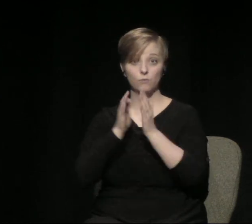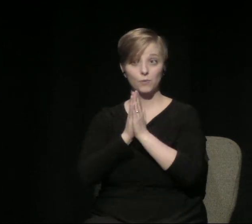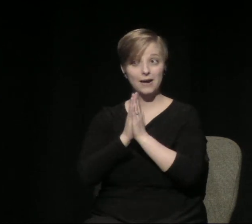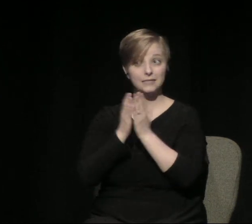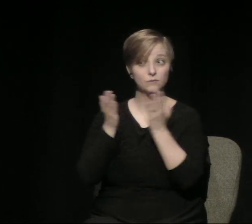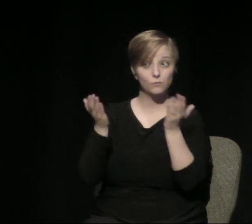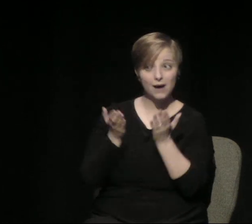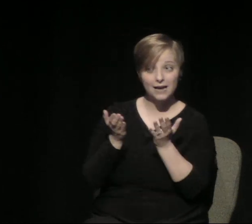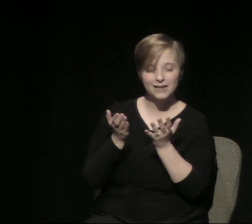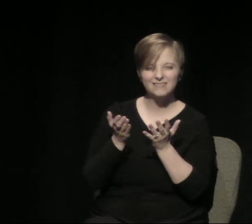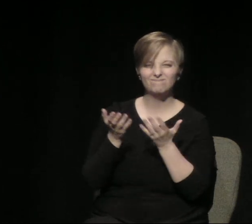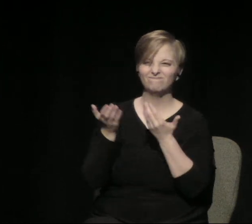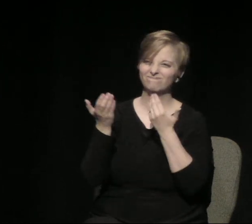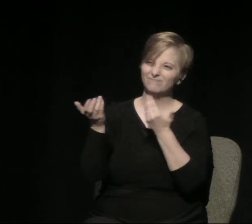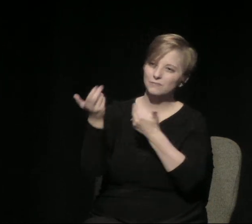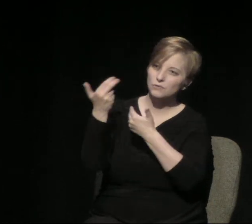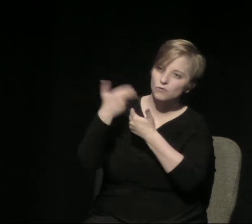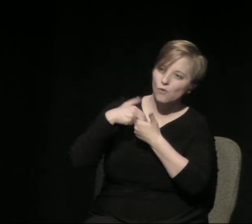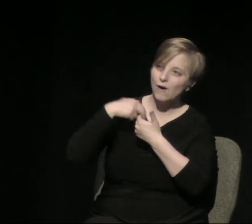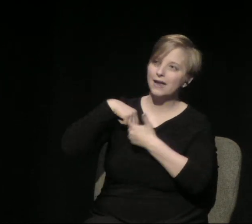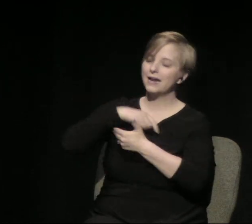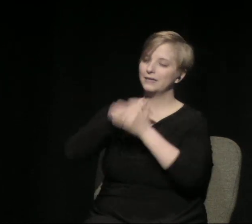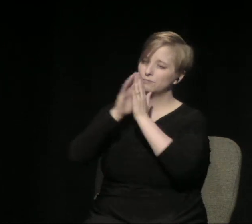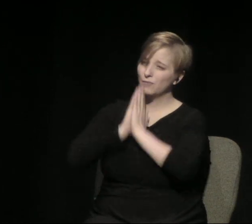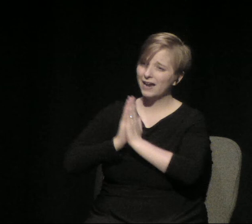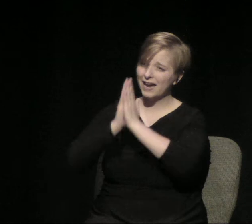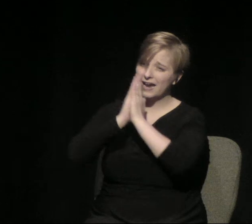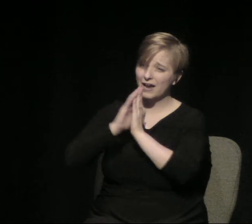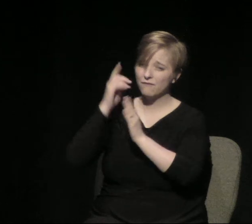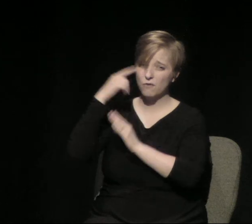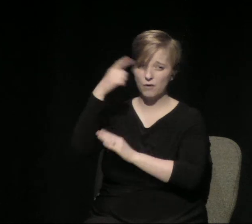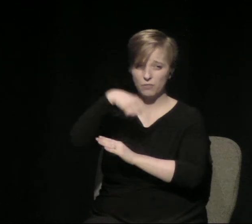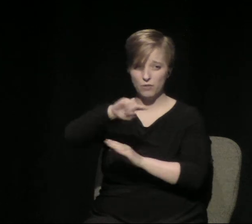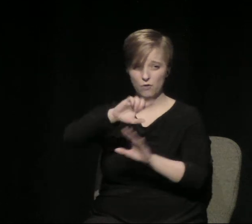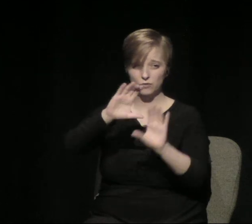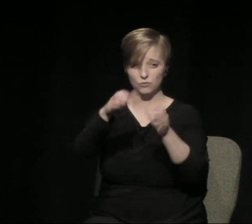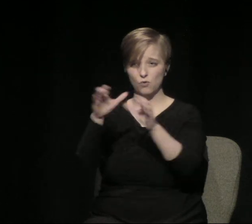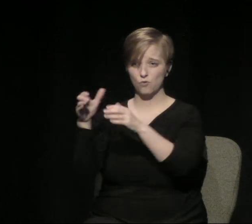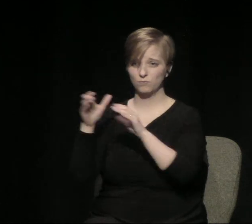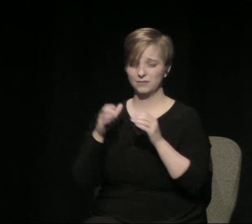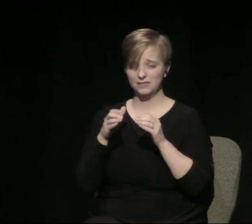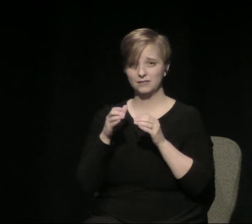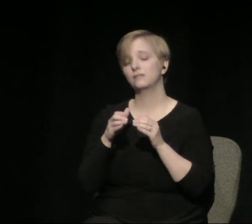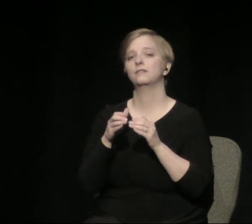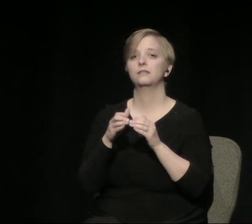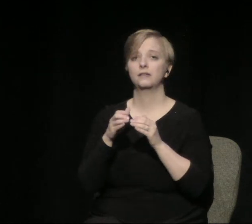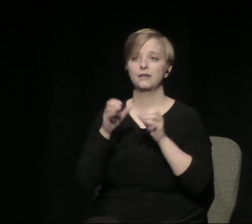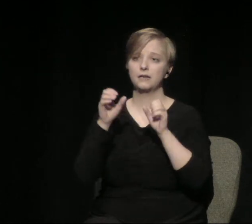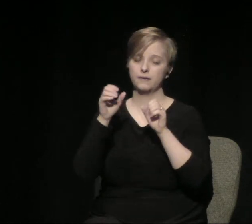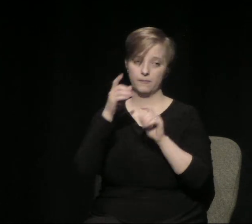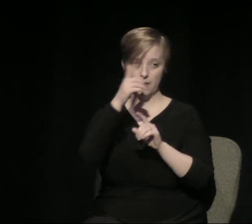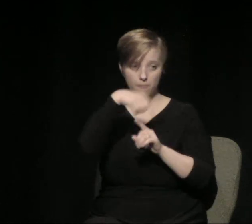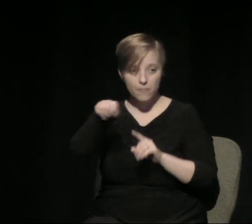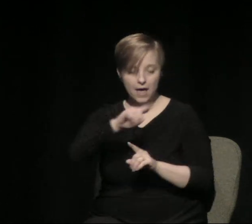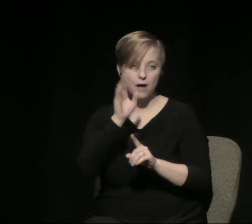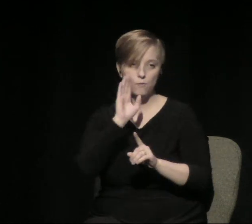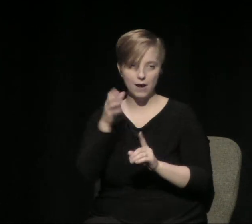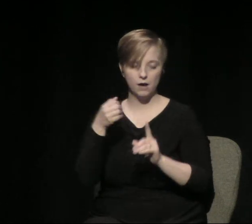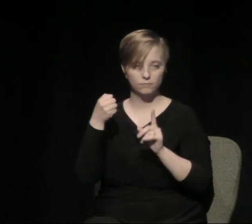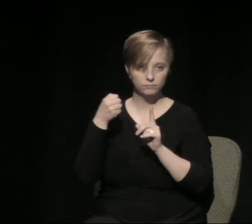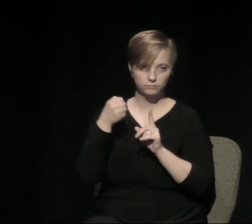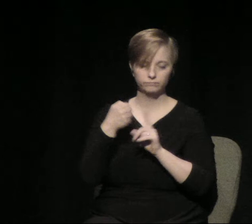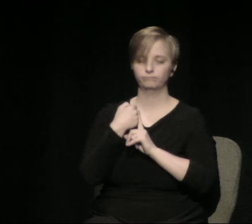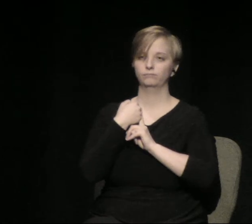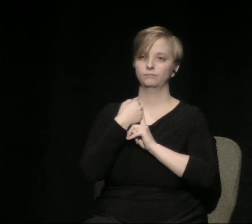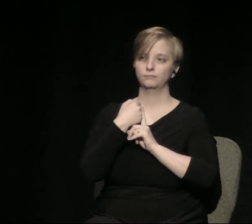is, let's join them in prayer for that their lives will be even changed even more for Christ, and the people